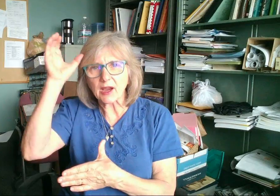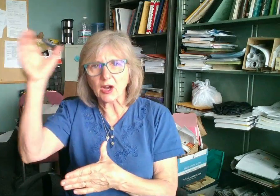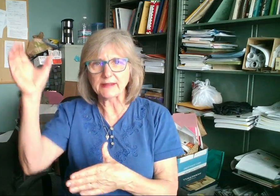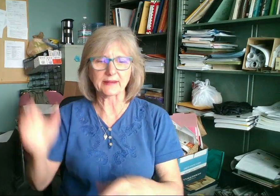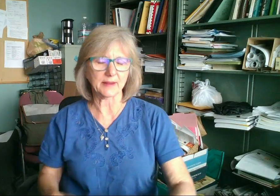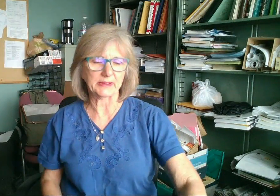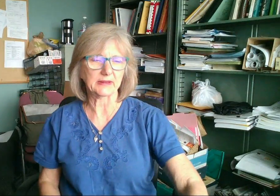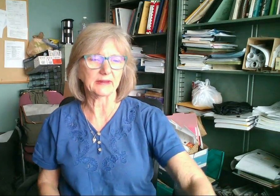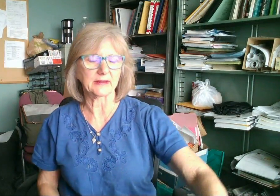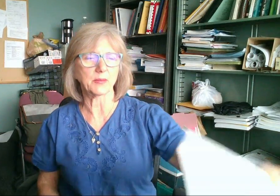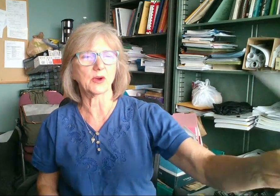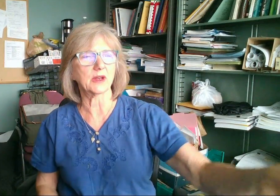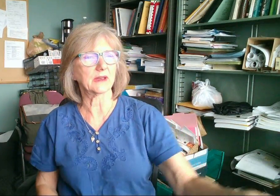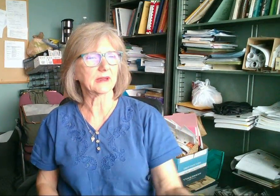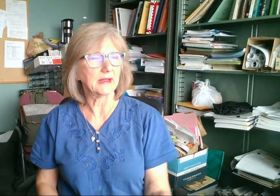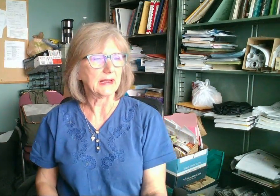between concepts is important.